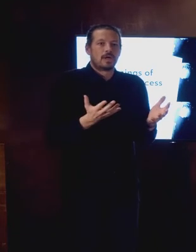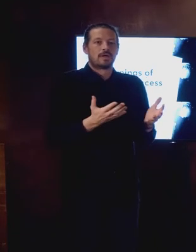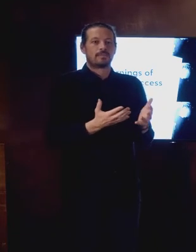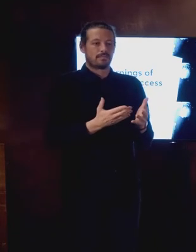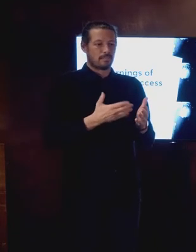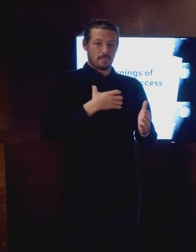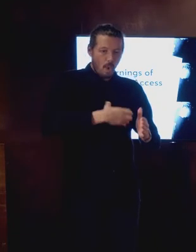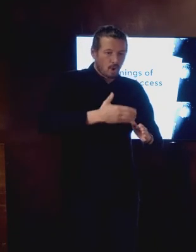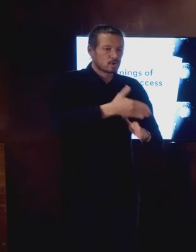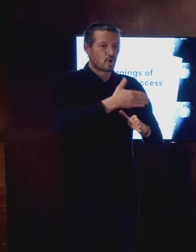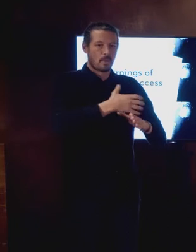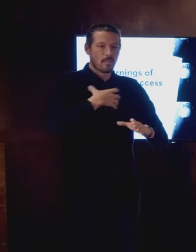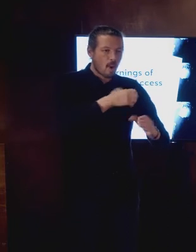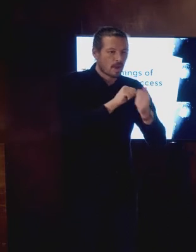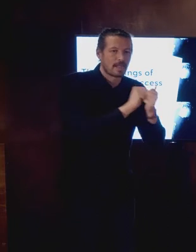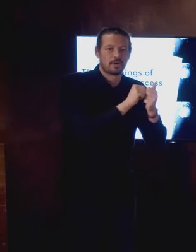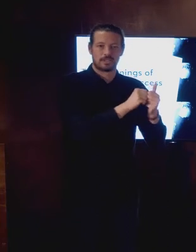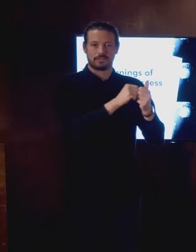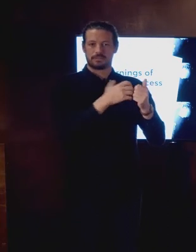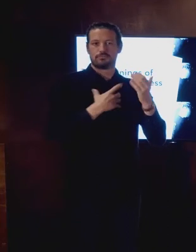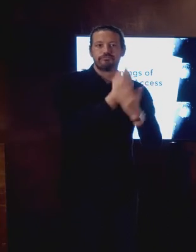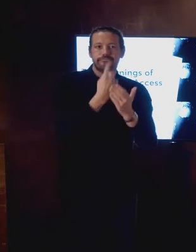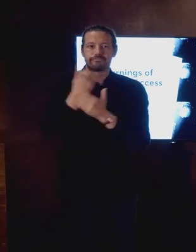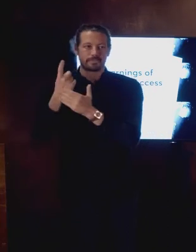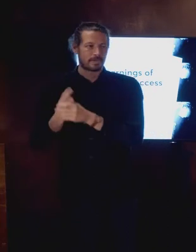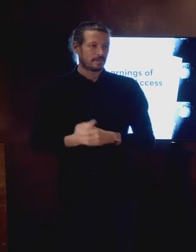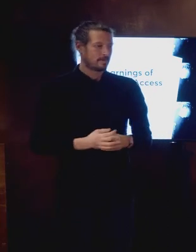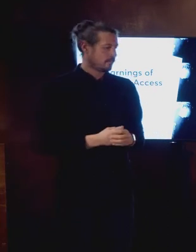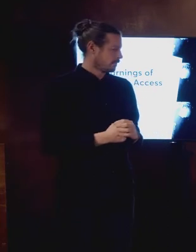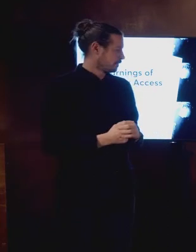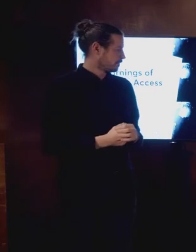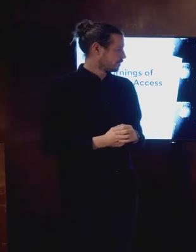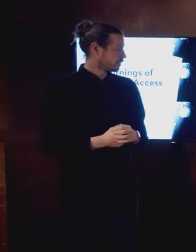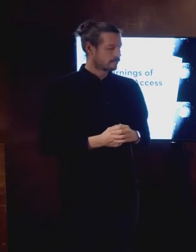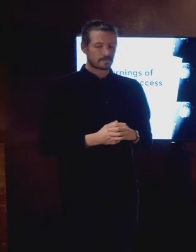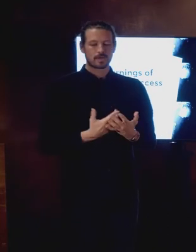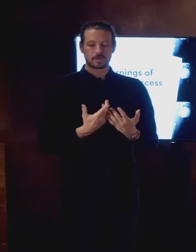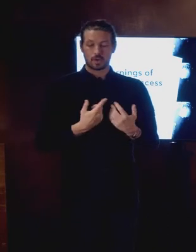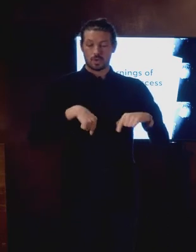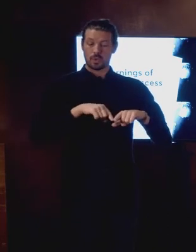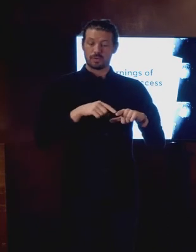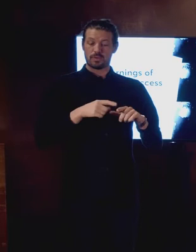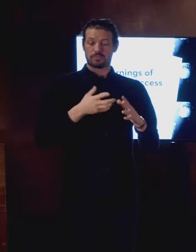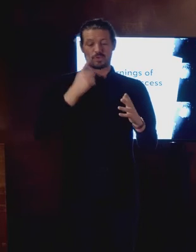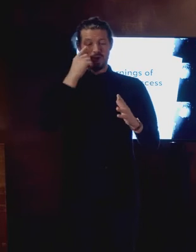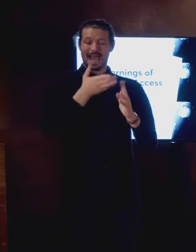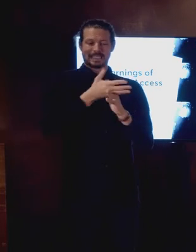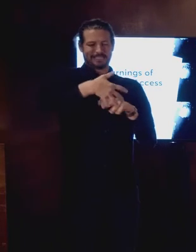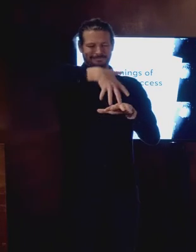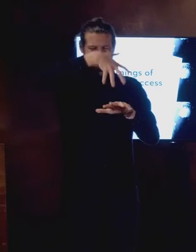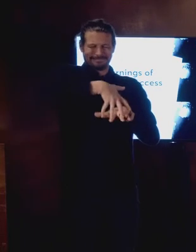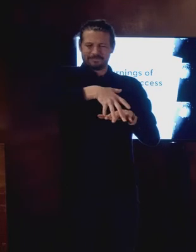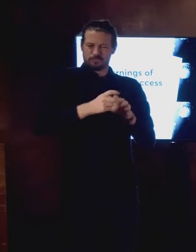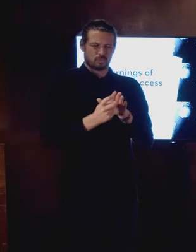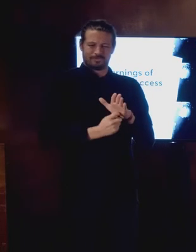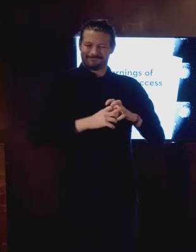it's encouraging employment. And collaboration. And so for us, you know, this by embedding access, the idea was that